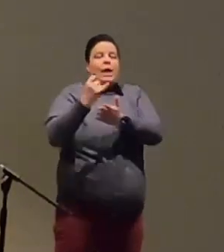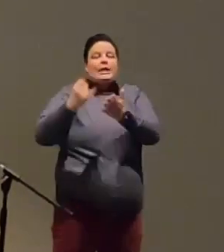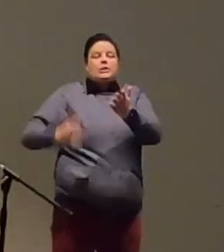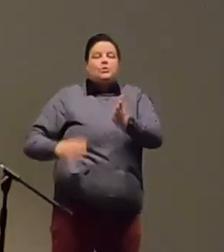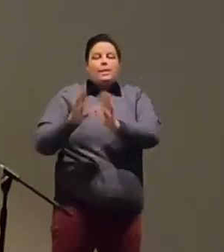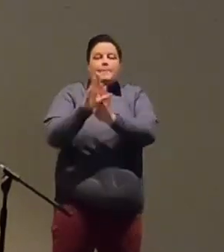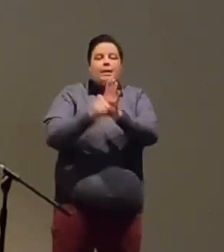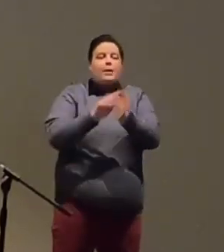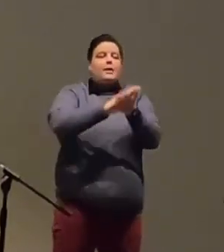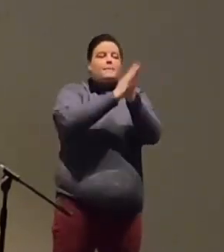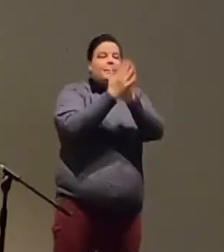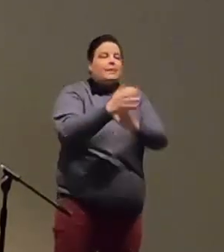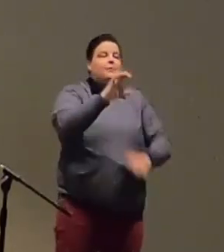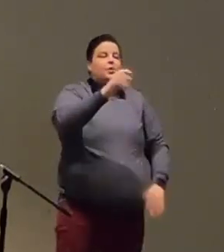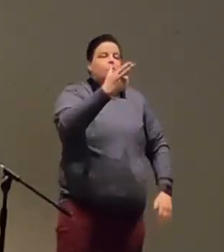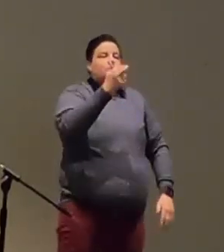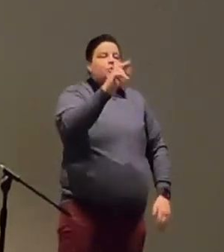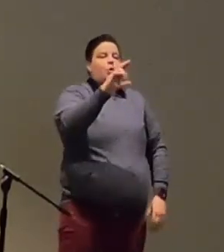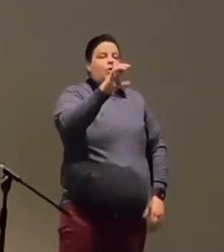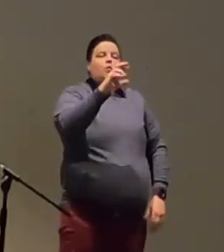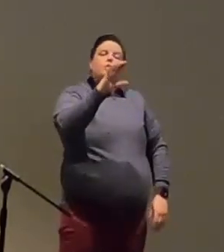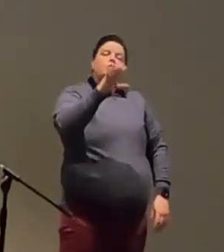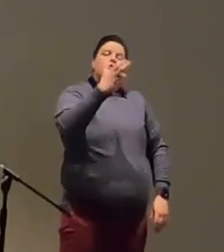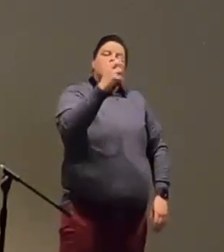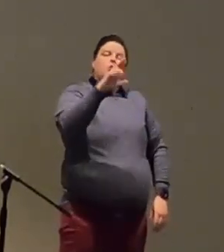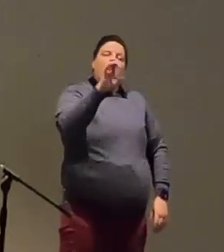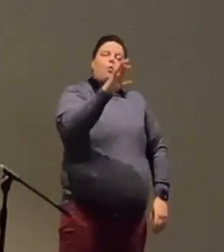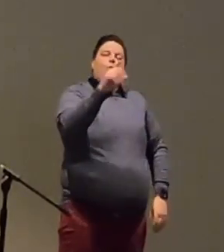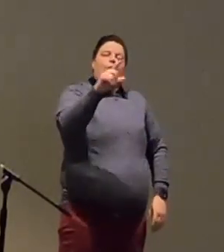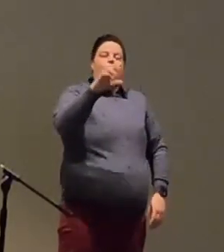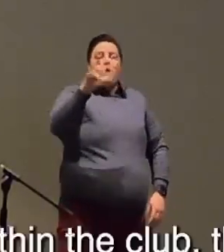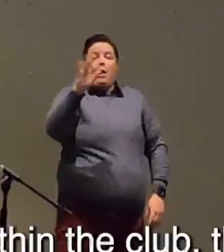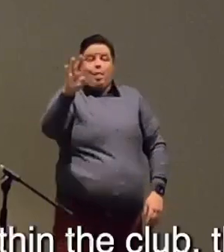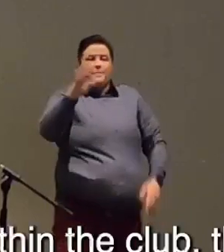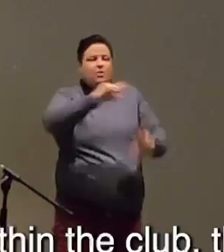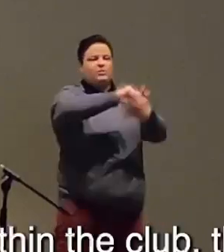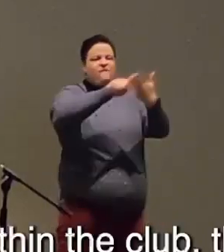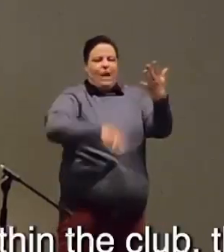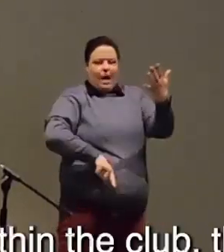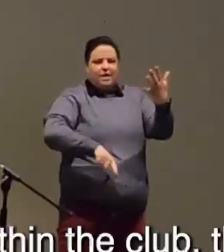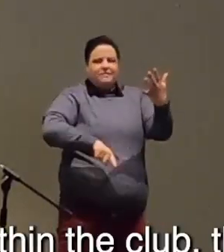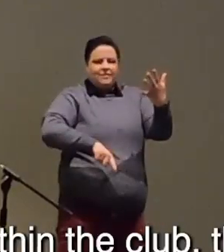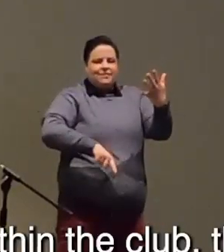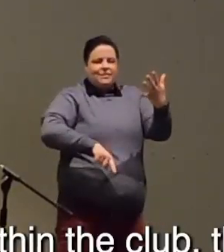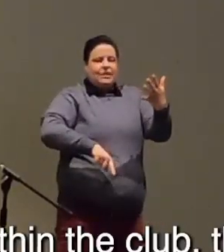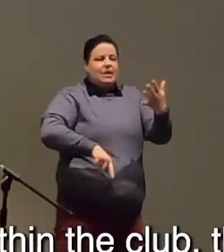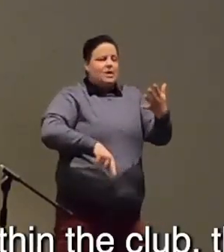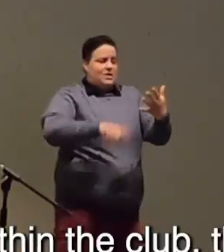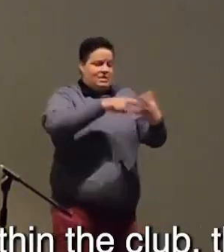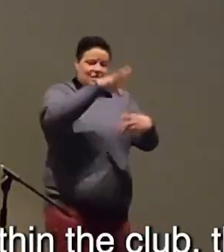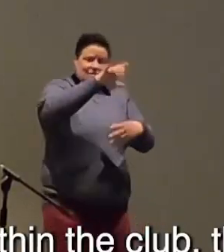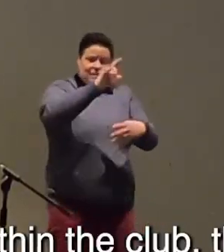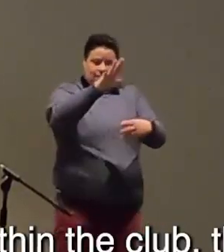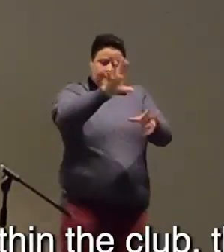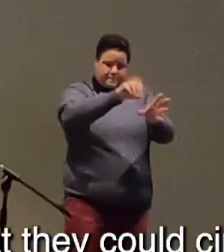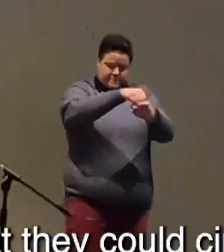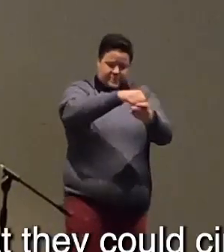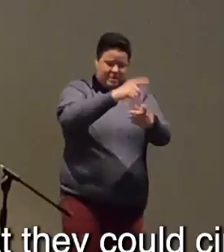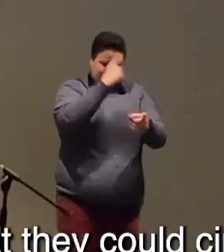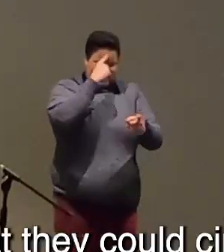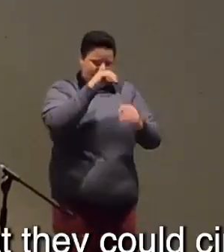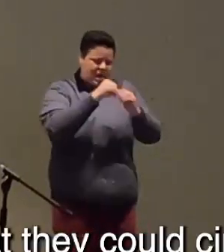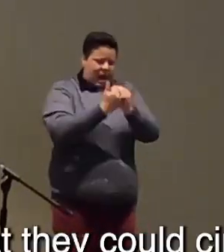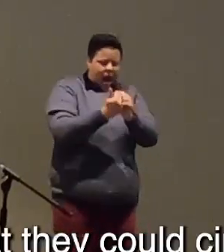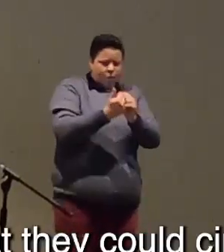background, became known as the Charcoal Club, these 5 men. Within the club, these 5 were thinking about ways that